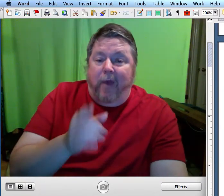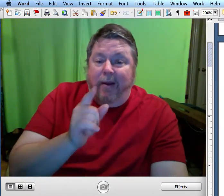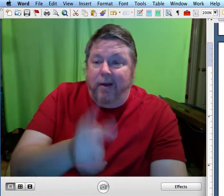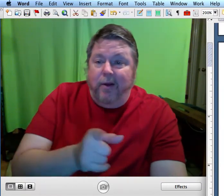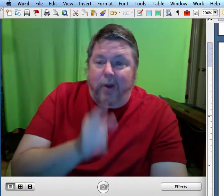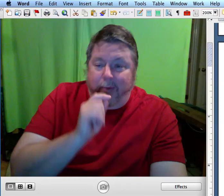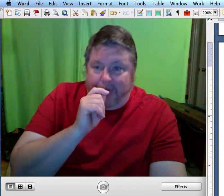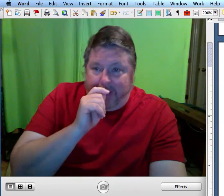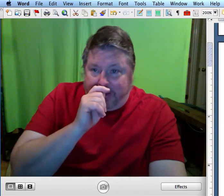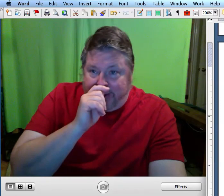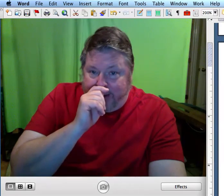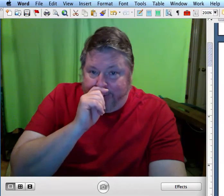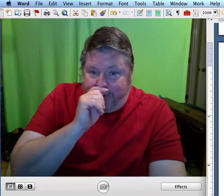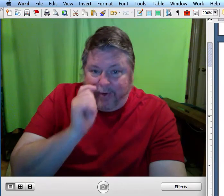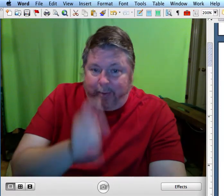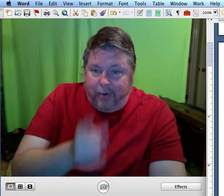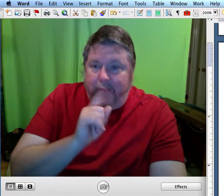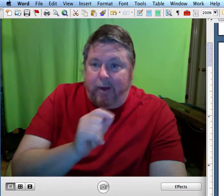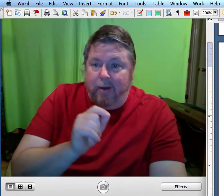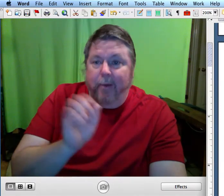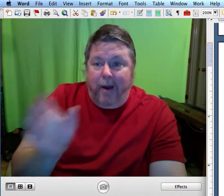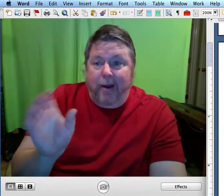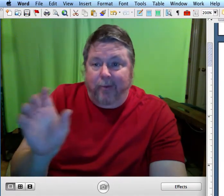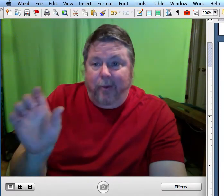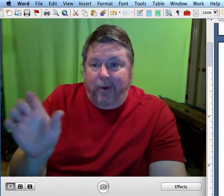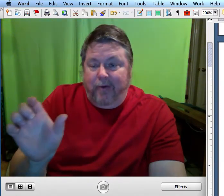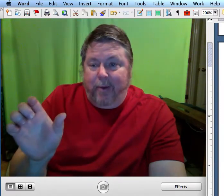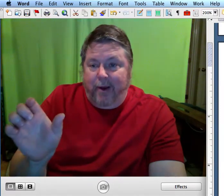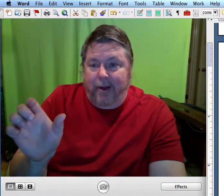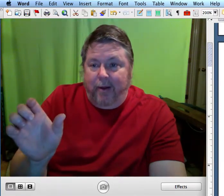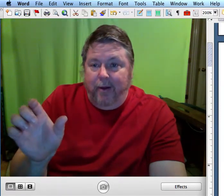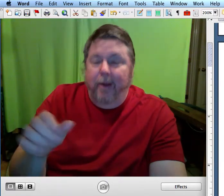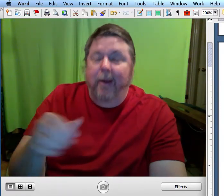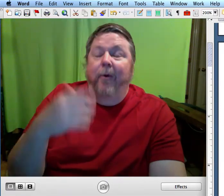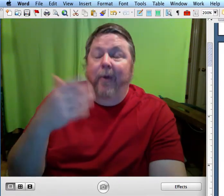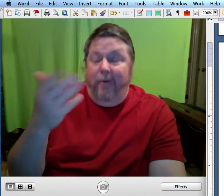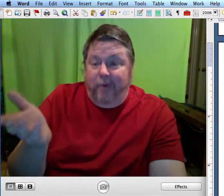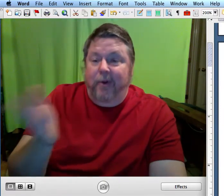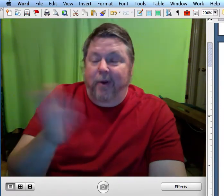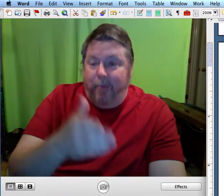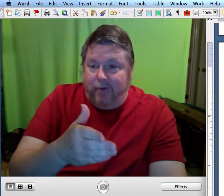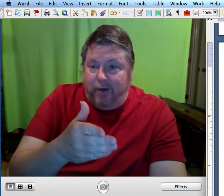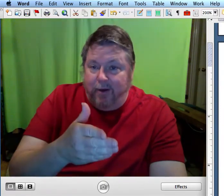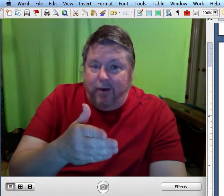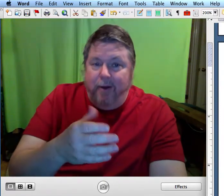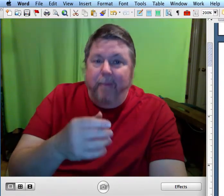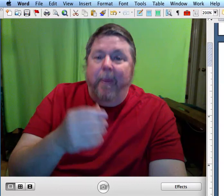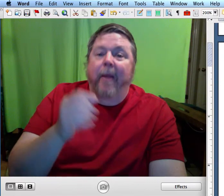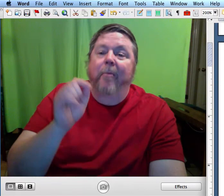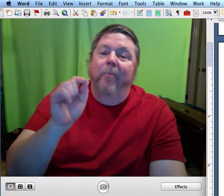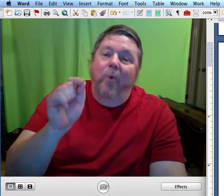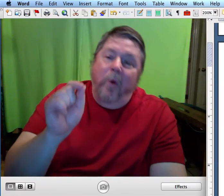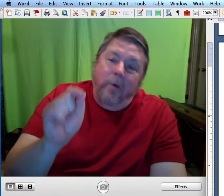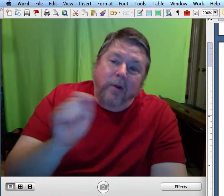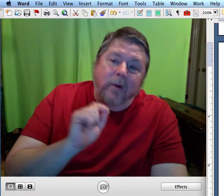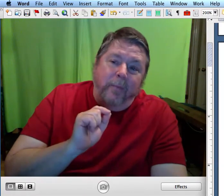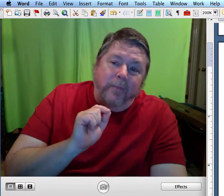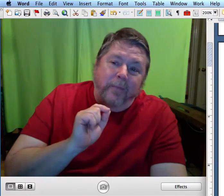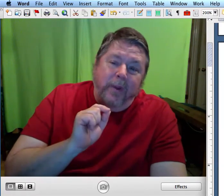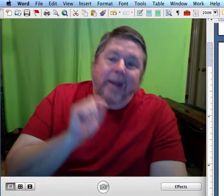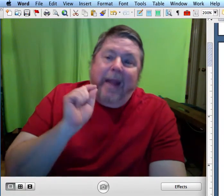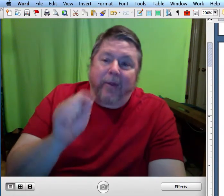If I didn't know that I missed it at the time, here's an opportunity. It might end up still being the same idea. If you missed it, you missed it. What would you